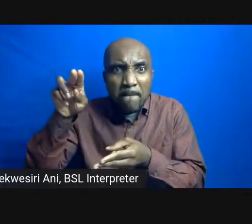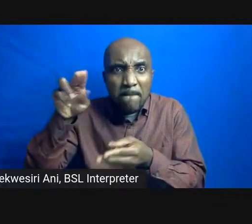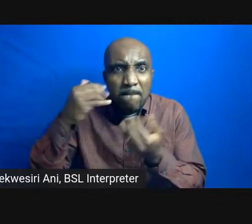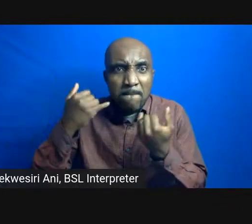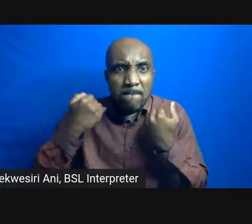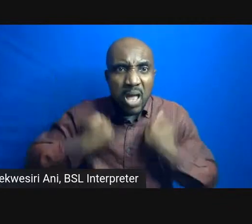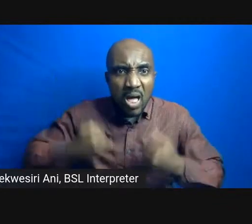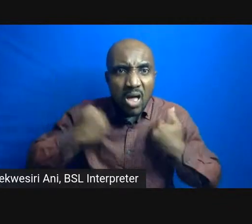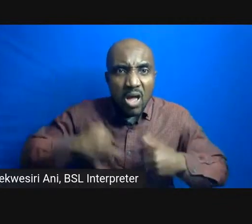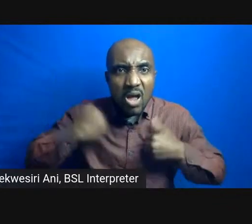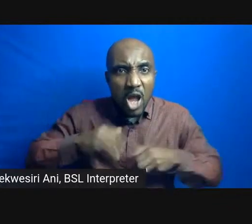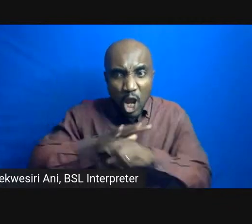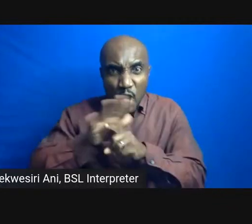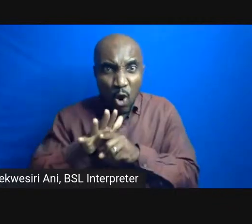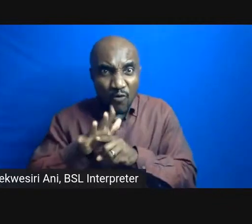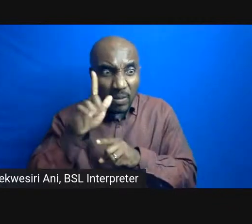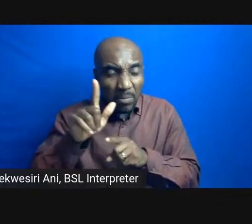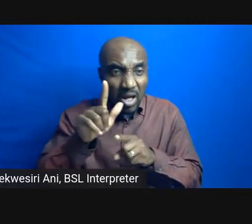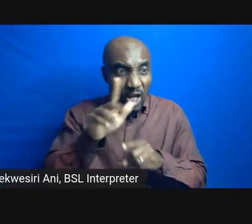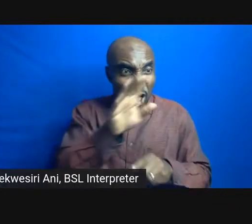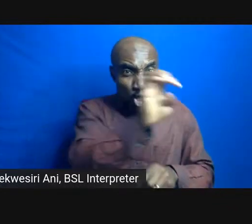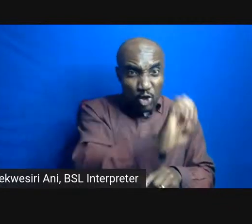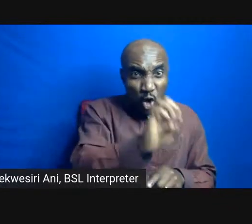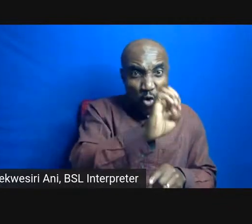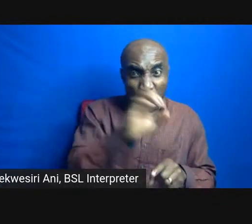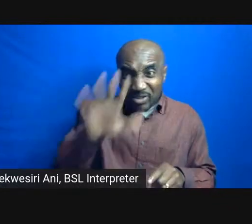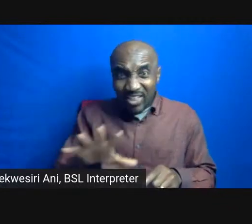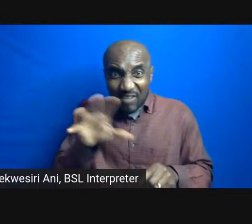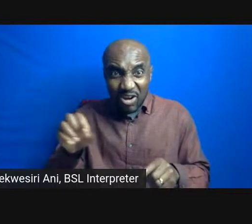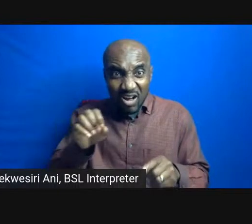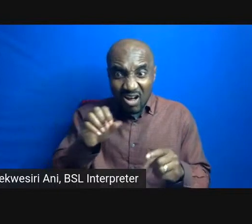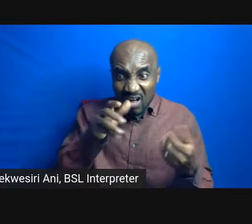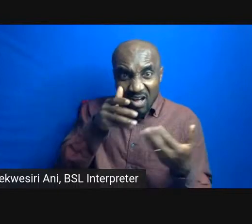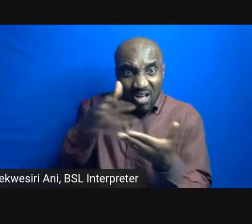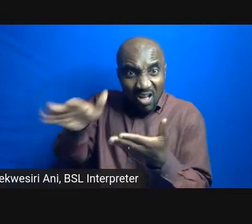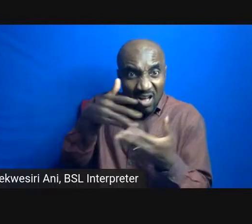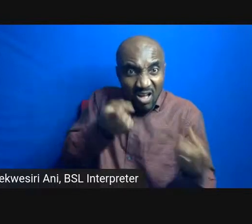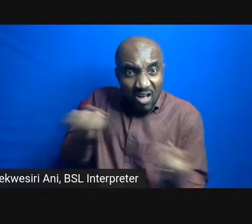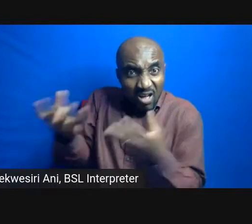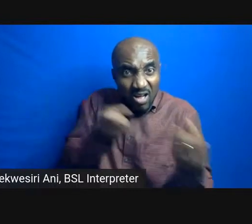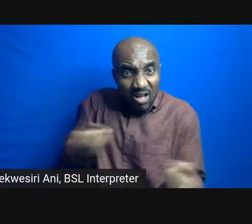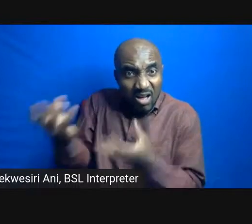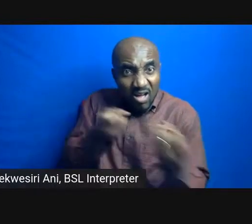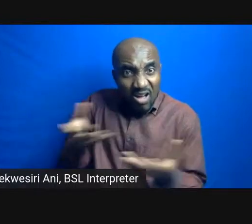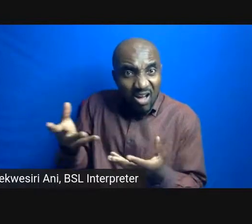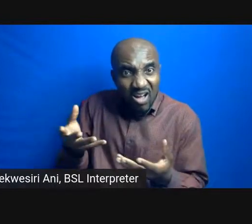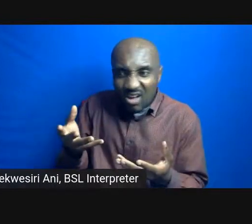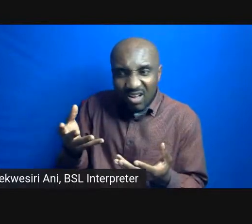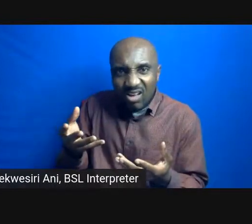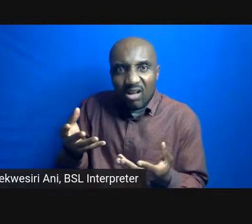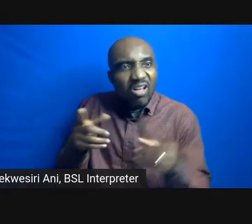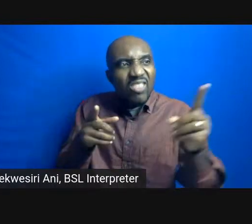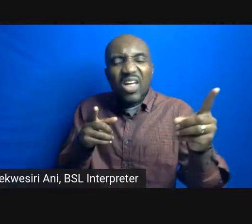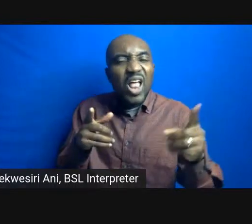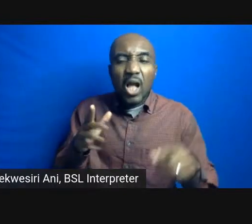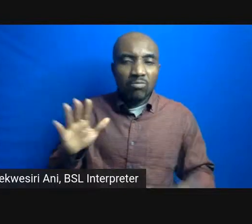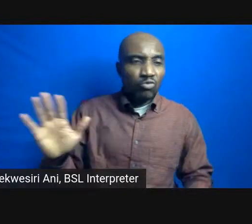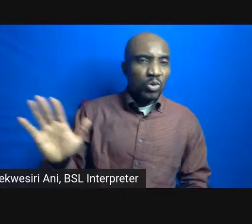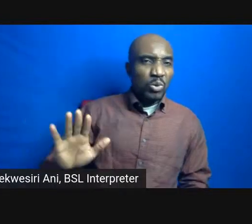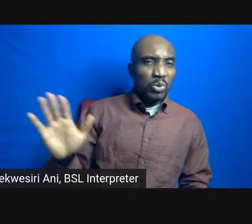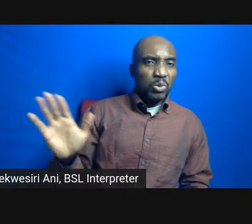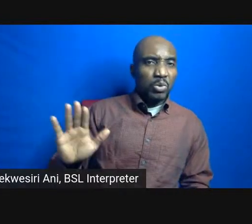vaccine exports from Europe to South Africa and its neighbors were met with a display of vaccine